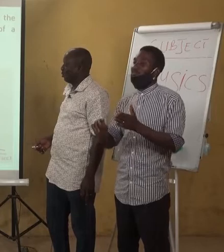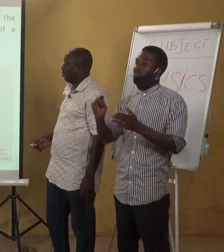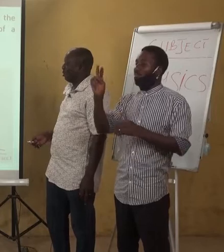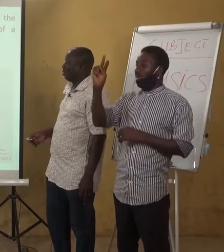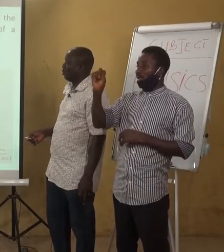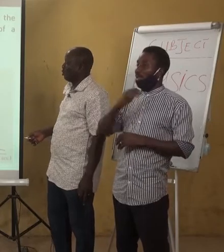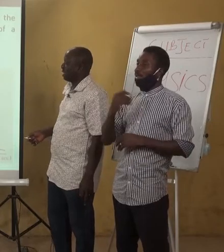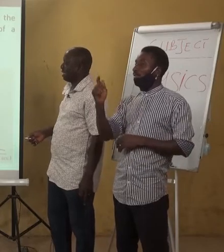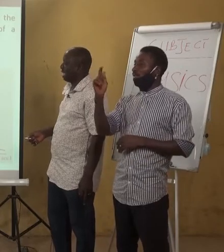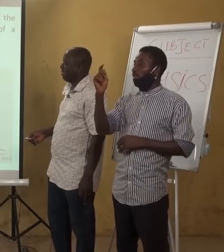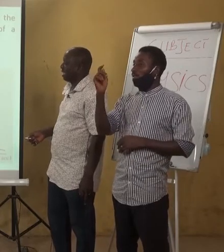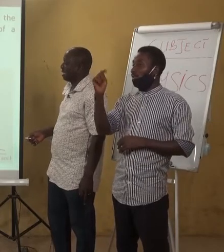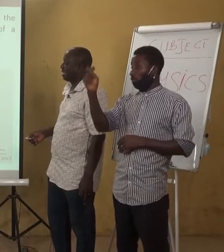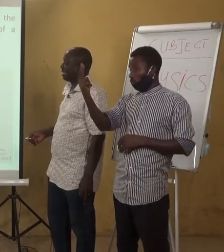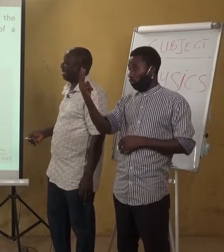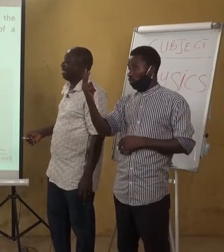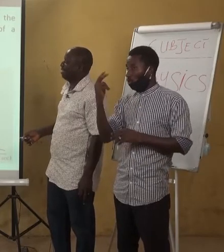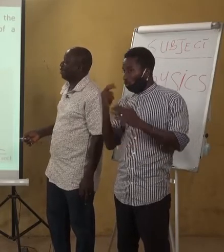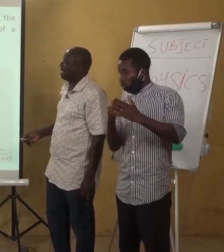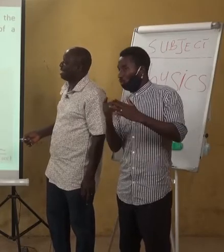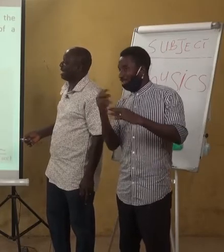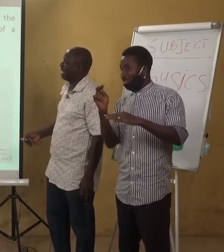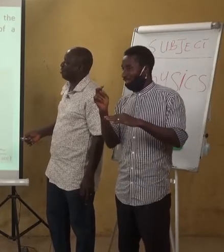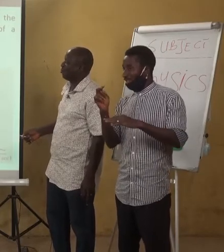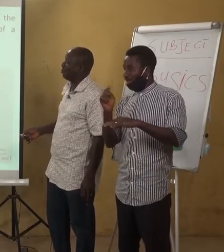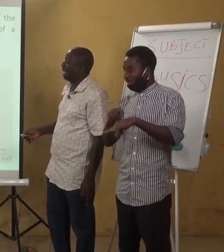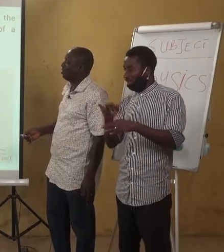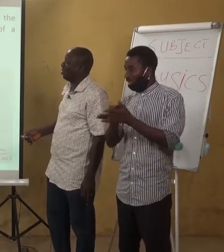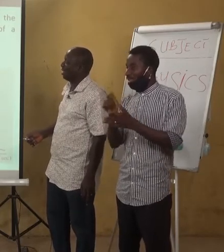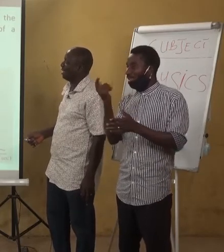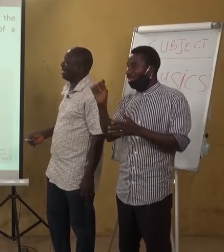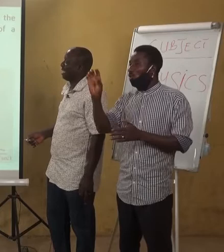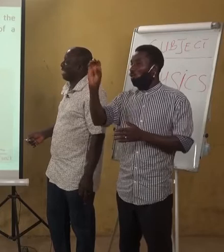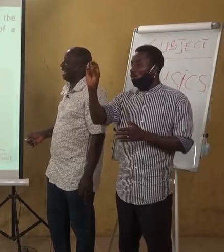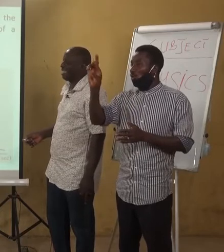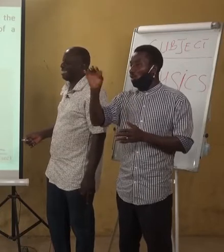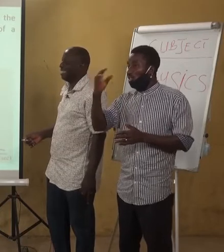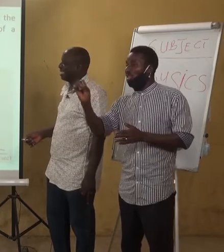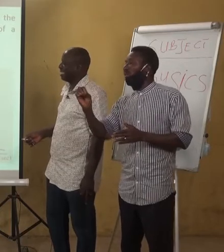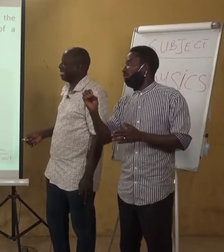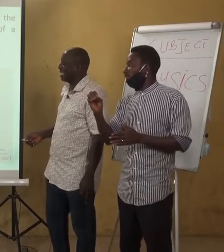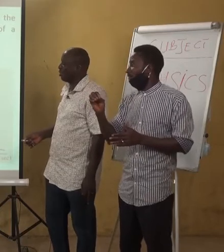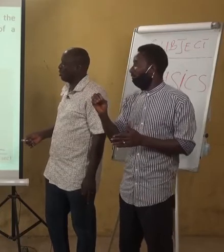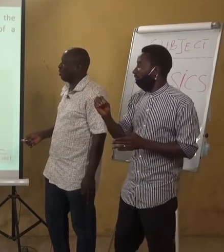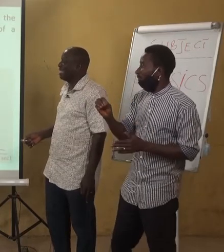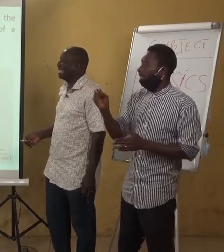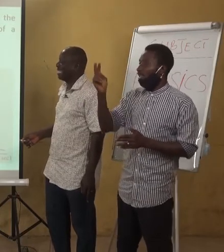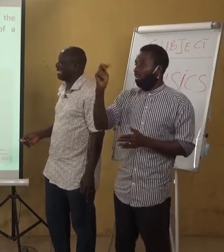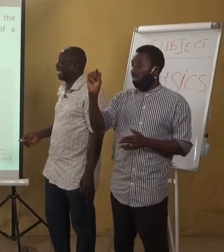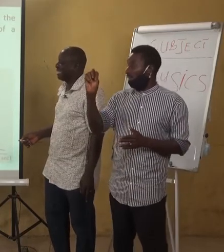t2 shows the time that the original atom n1 has disintegrated